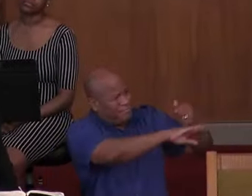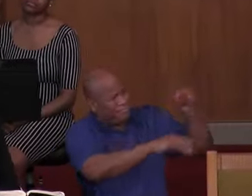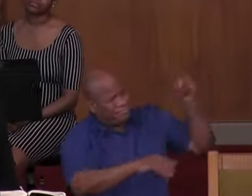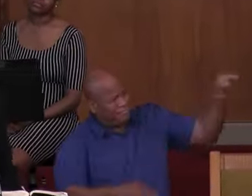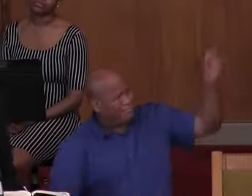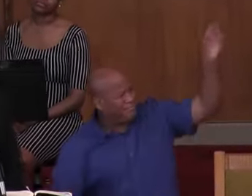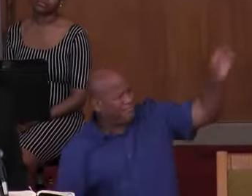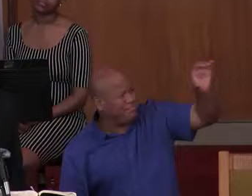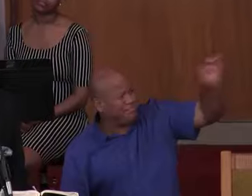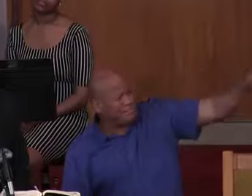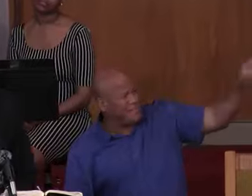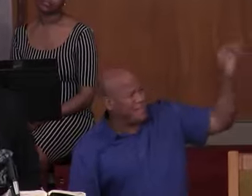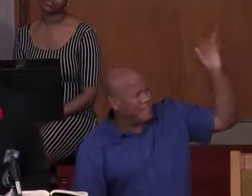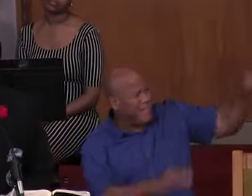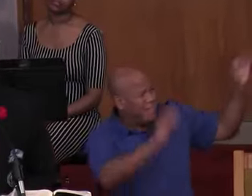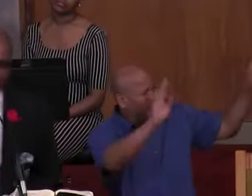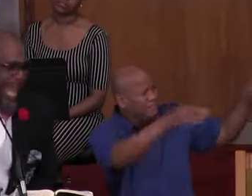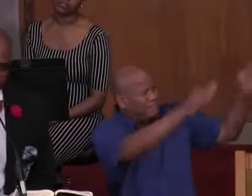this mountain,